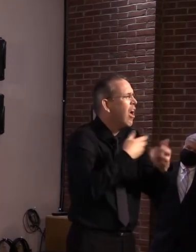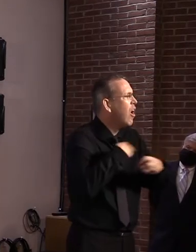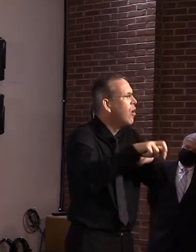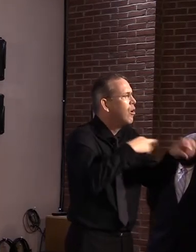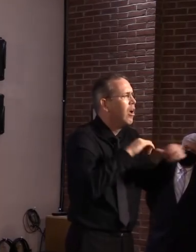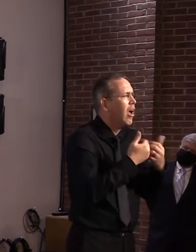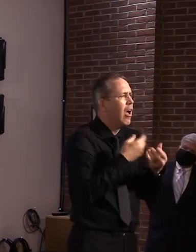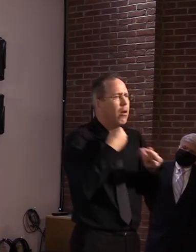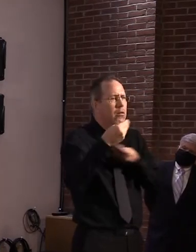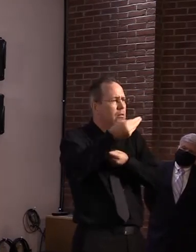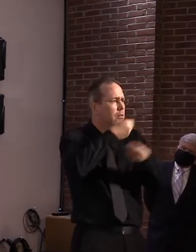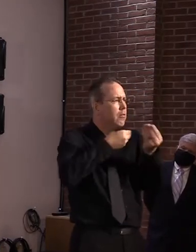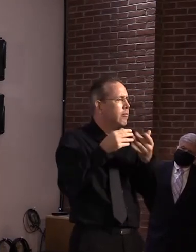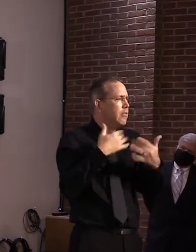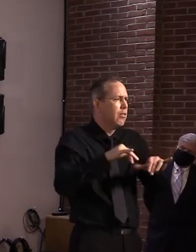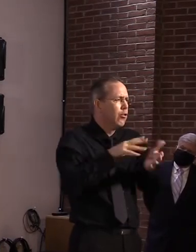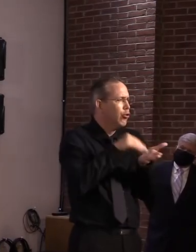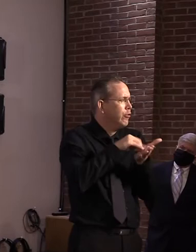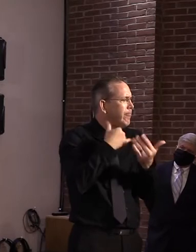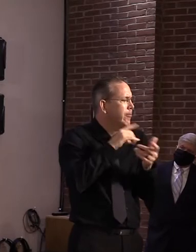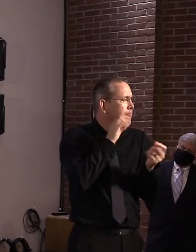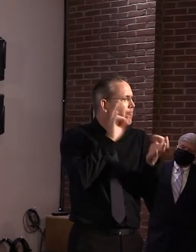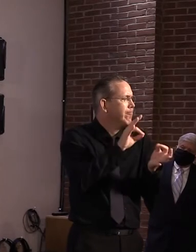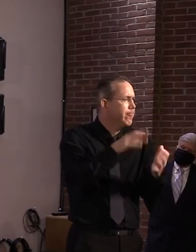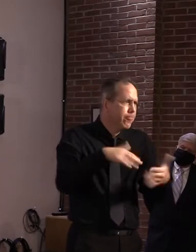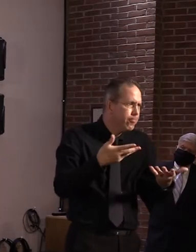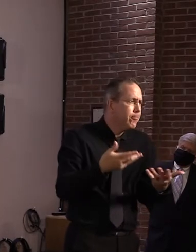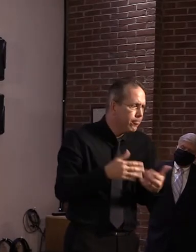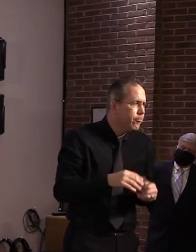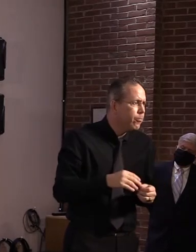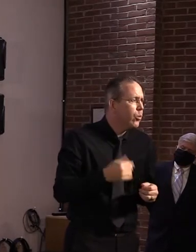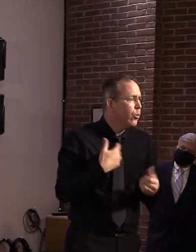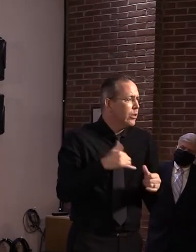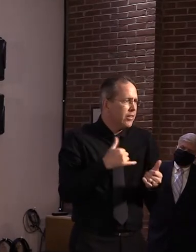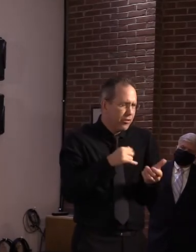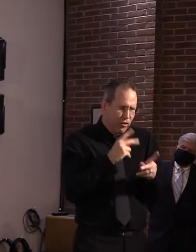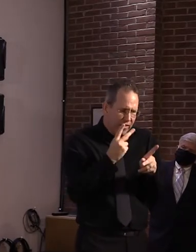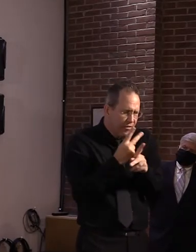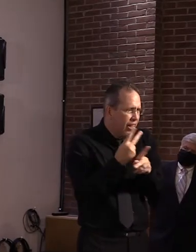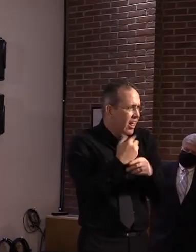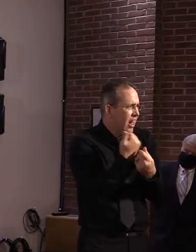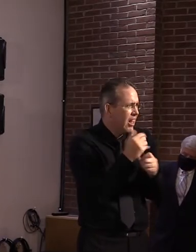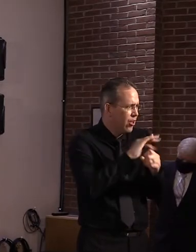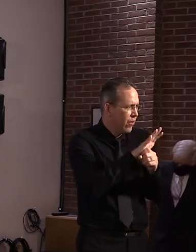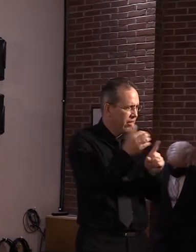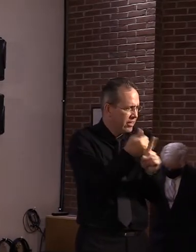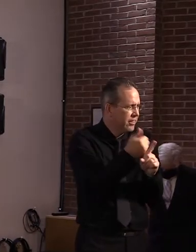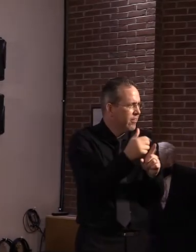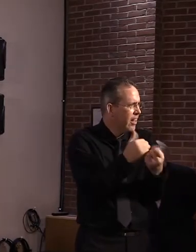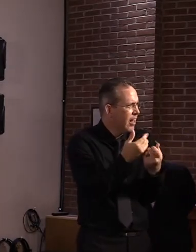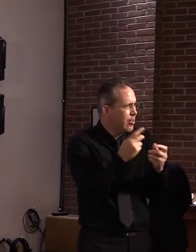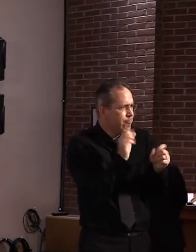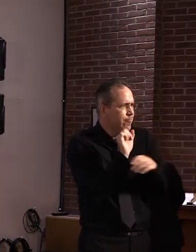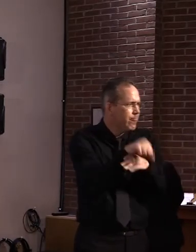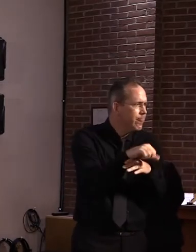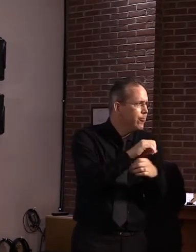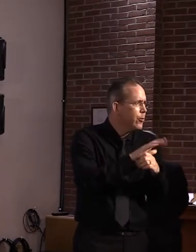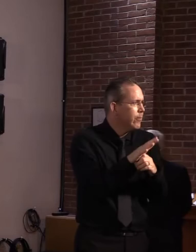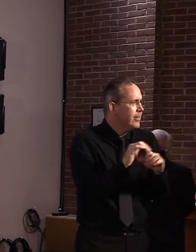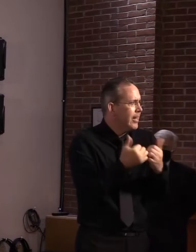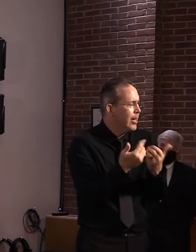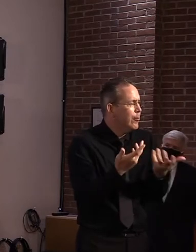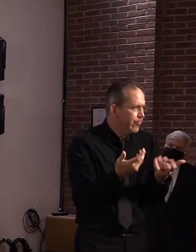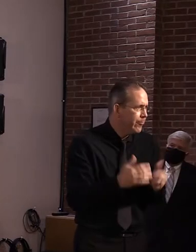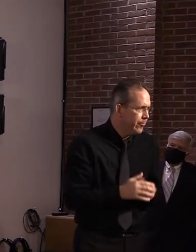pandemic response, some of the playbook is being written as we play. That's just the way it has to be.